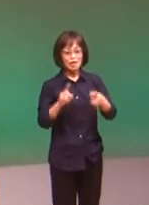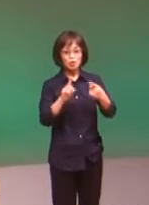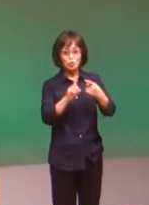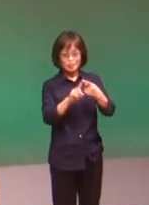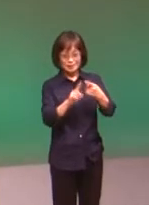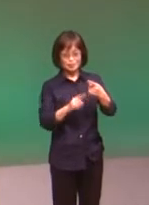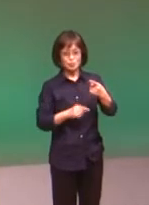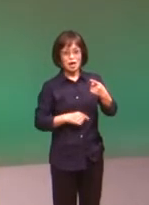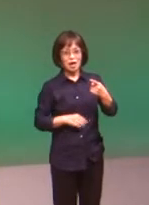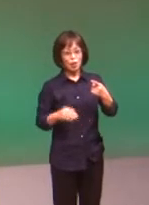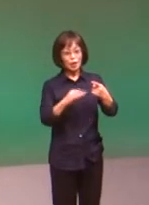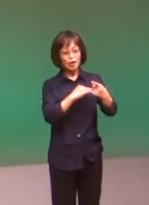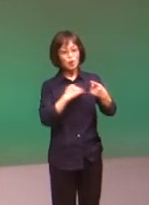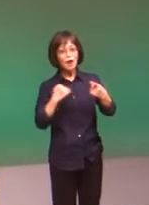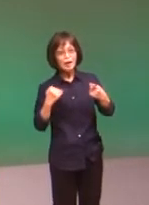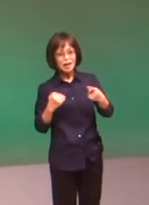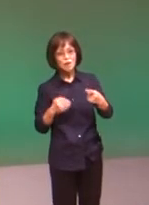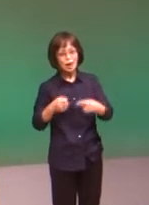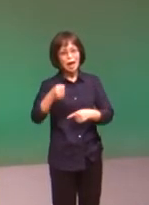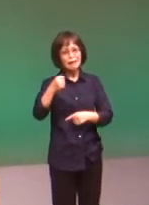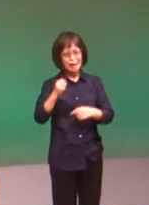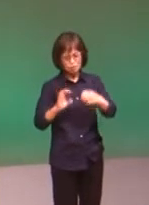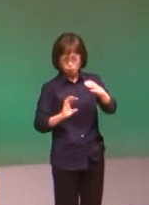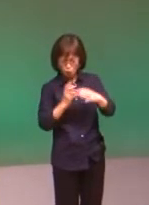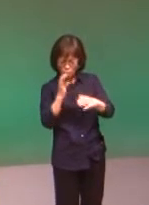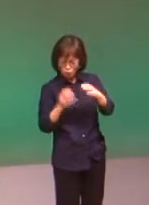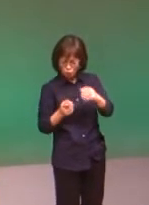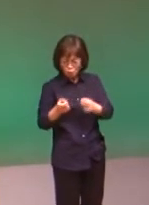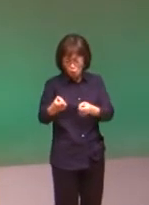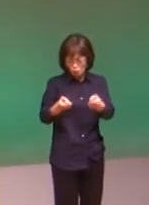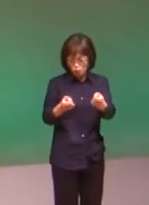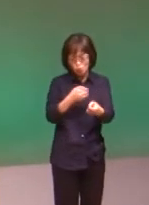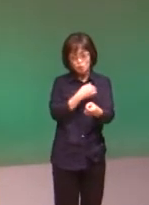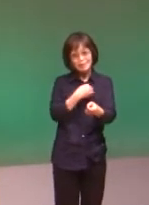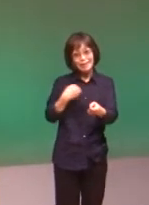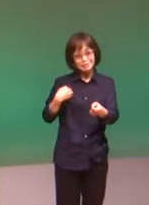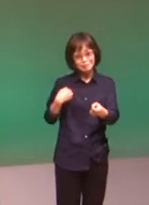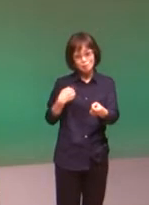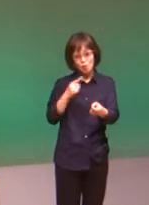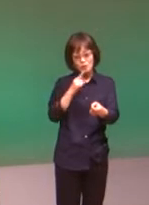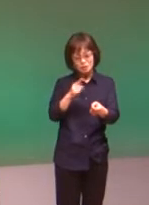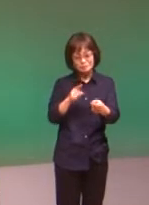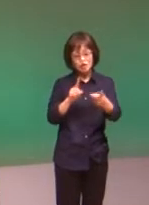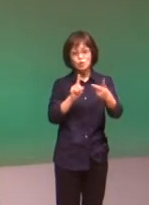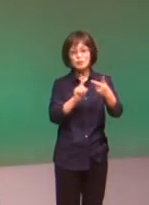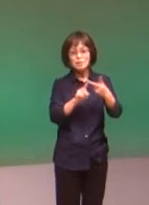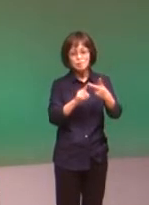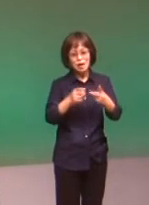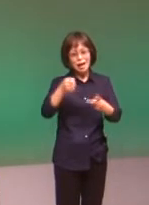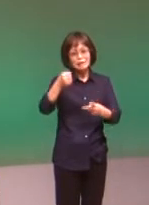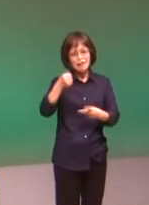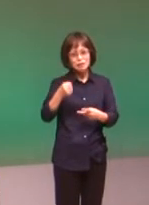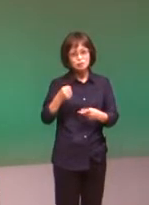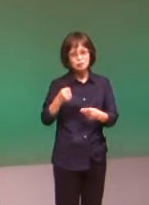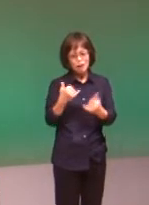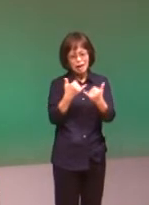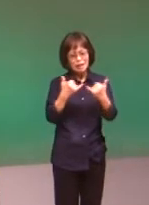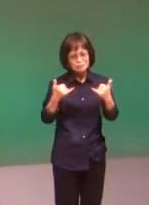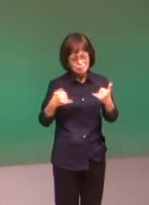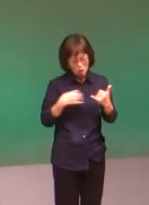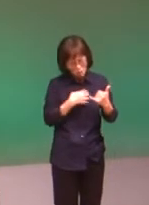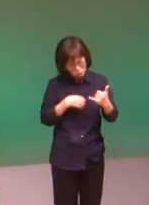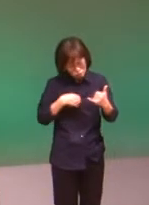Hubris says that we can control nuclear fire. Wisdom says nuclear weapons will spark